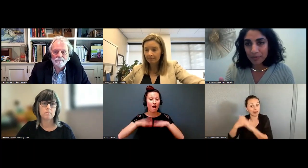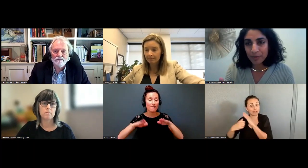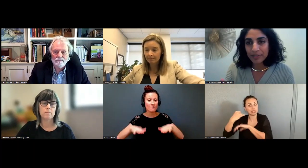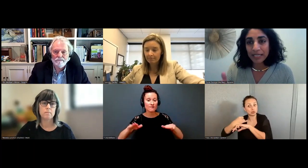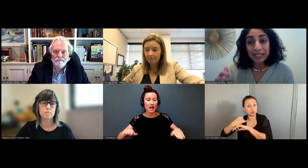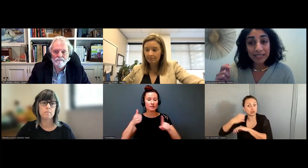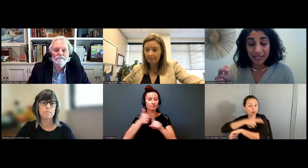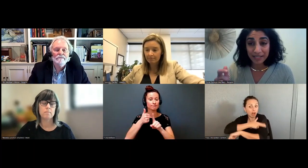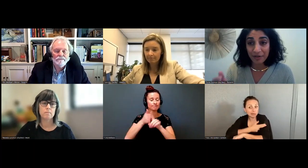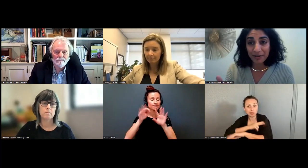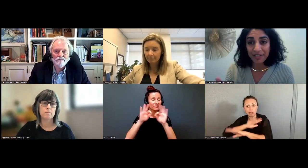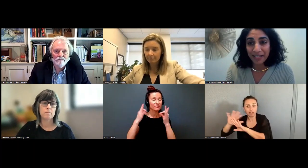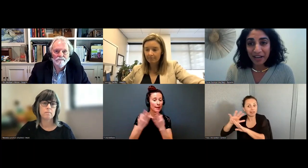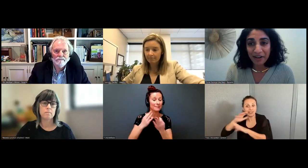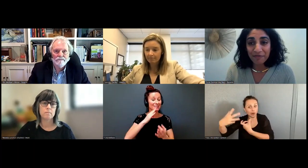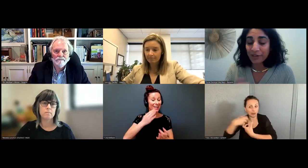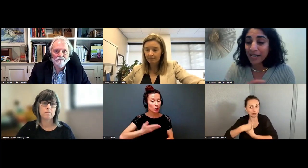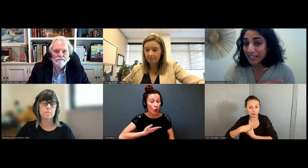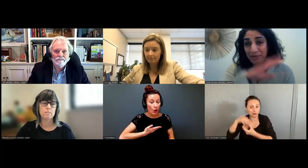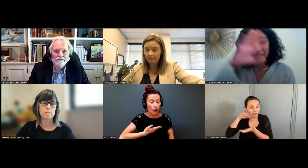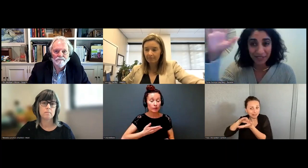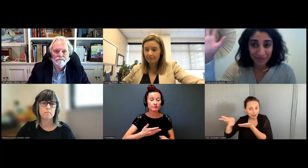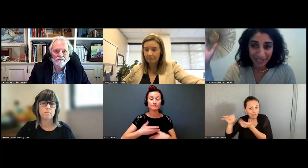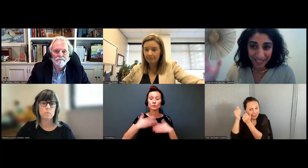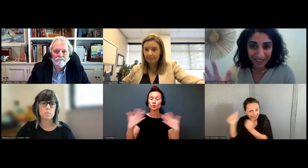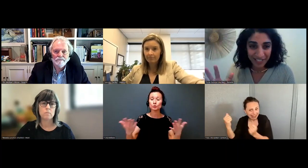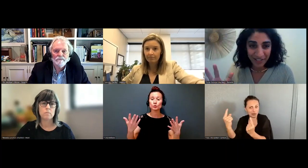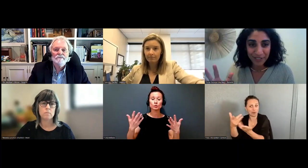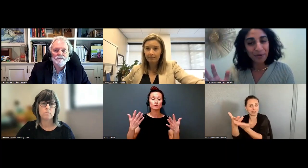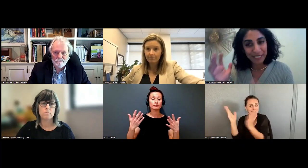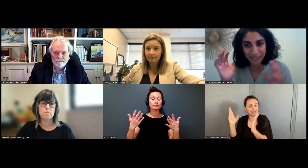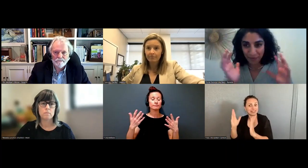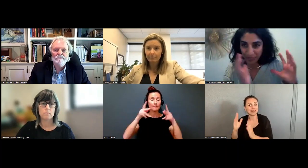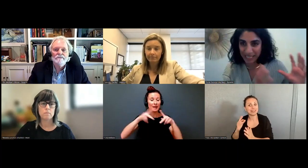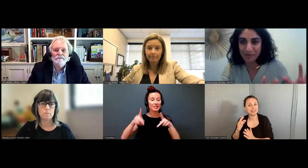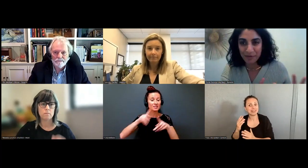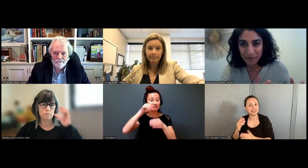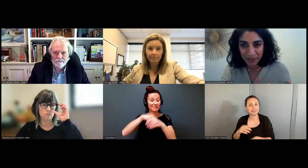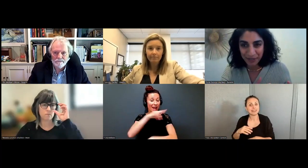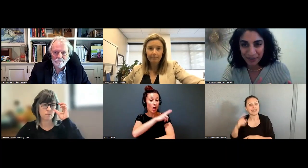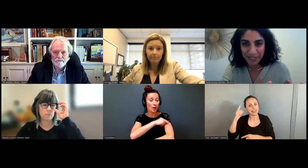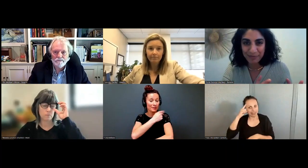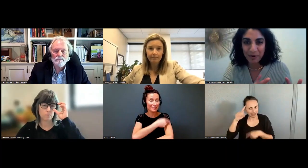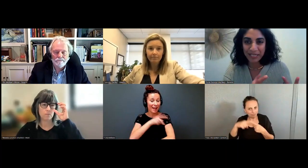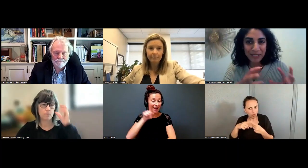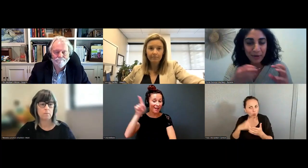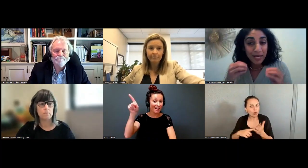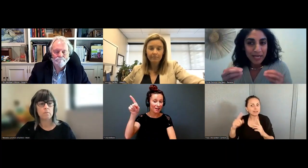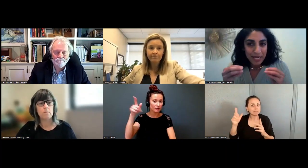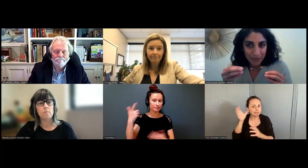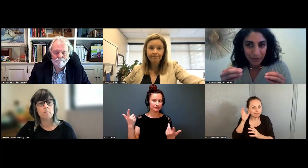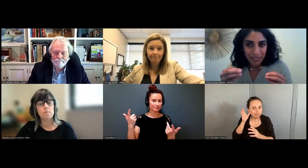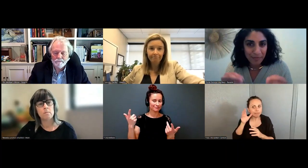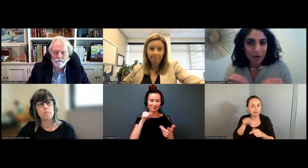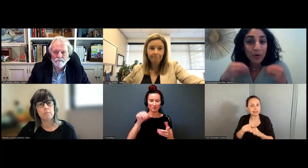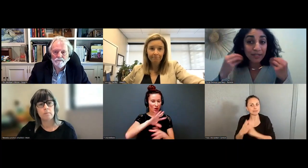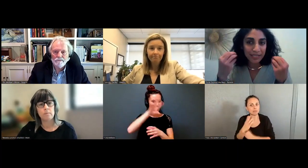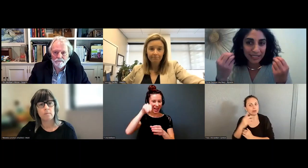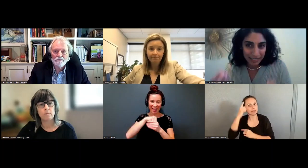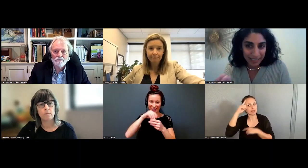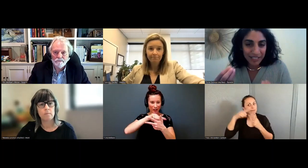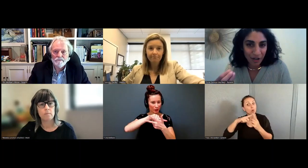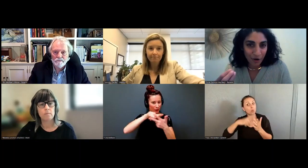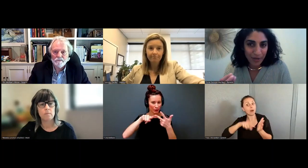in hospitals. It does not account for anybody living in the territory. So thinking about what we heard this morning. So as we're thinking about